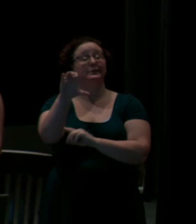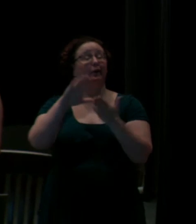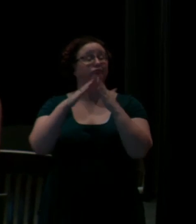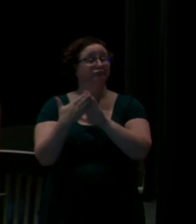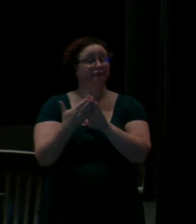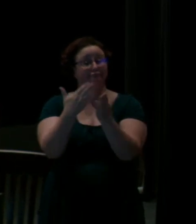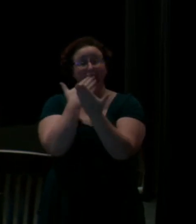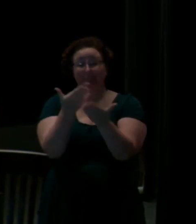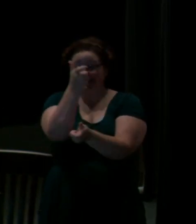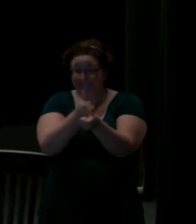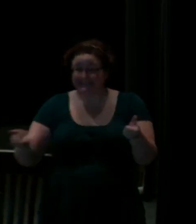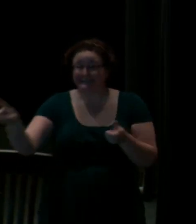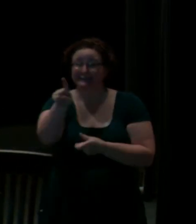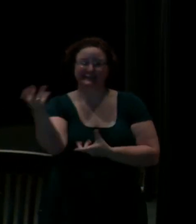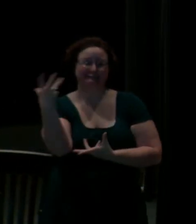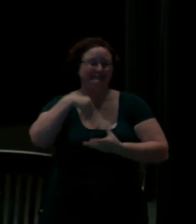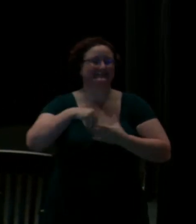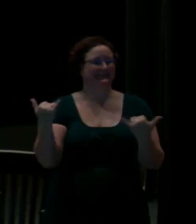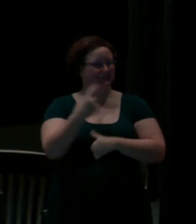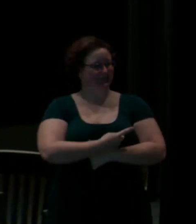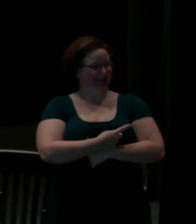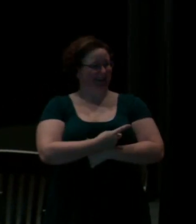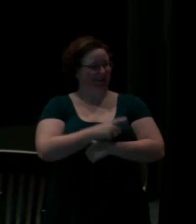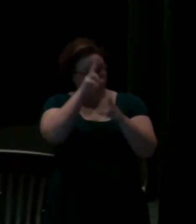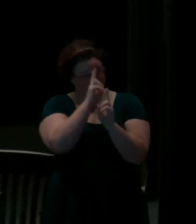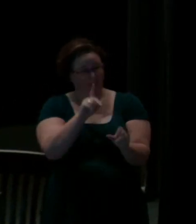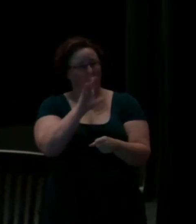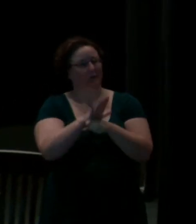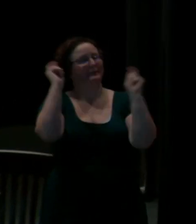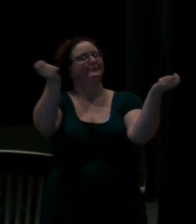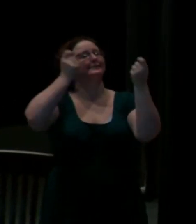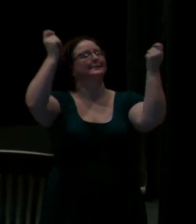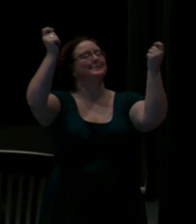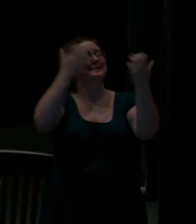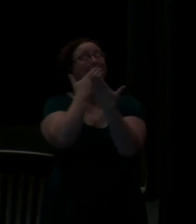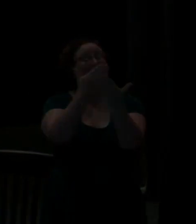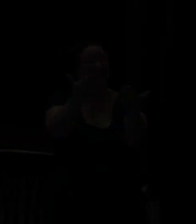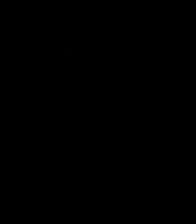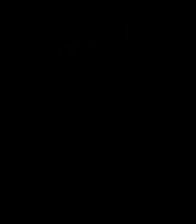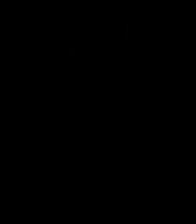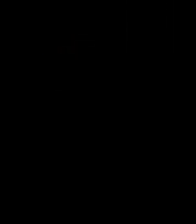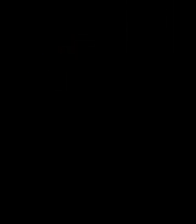I would like to thank each of you for participating in this year's Honor Pledge ceremony. Thank you.